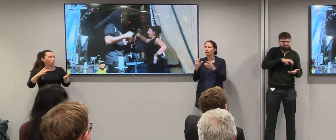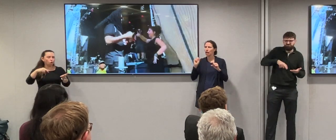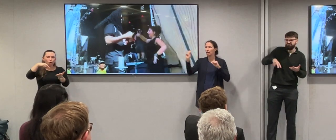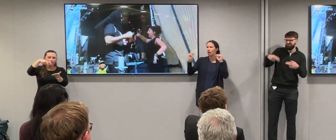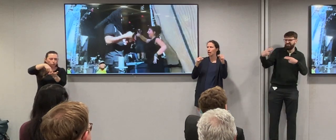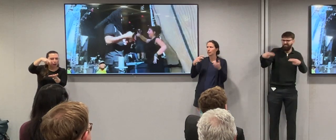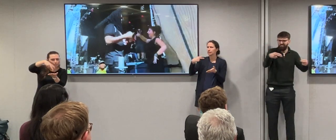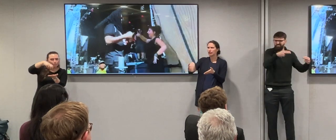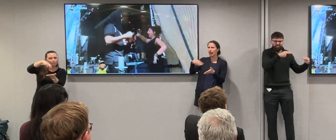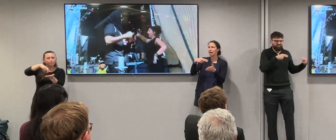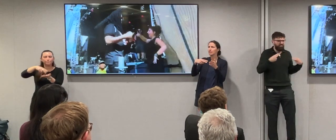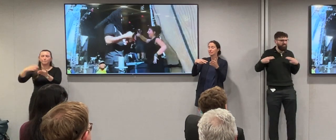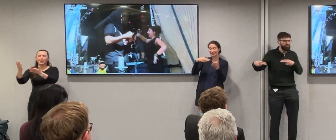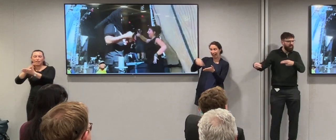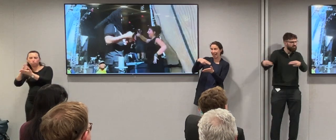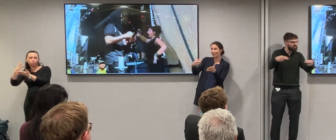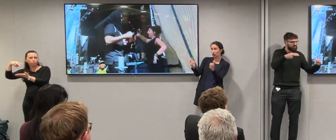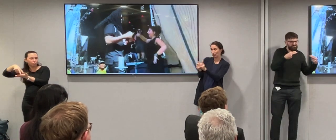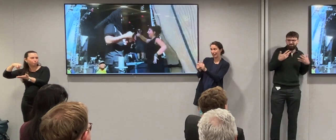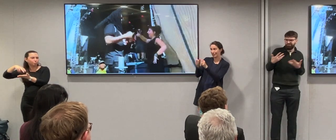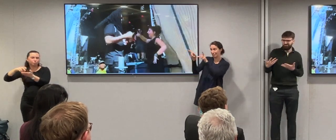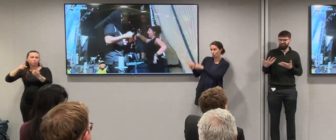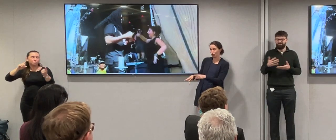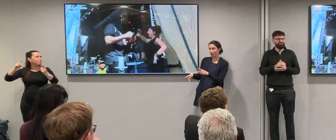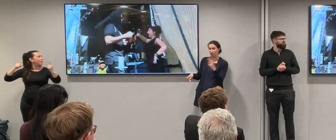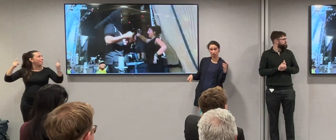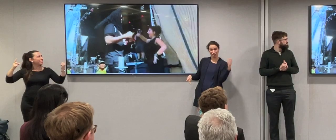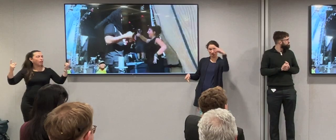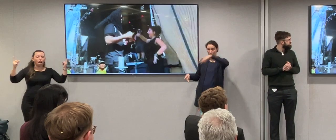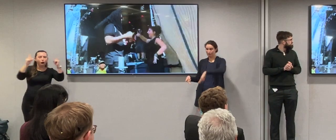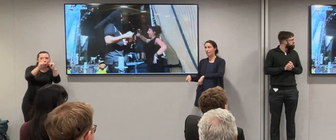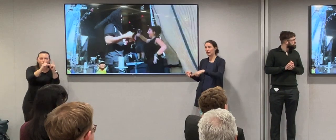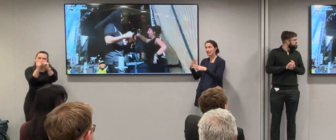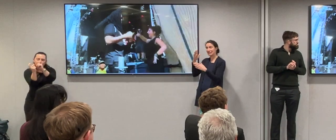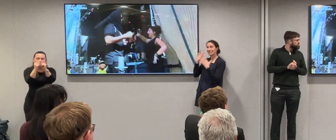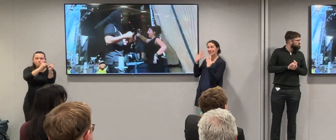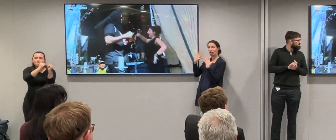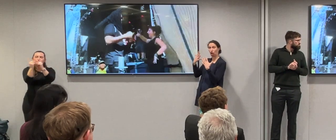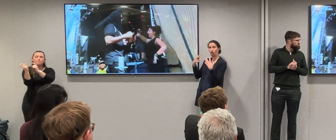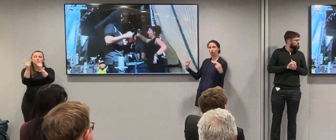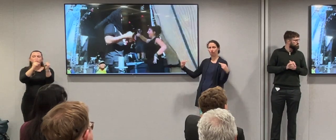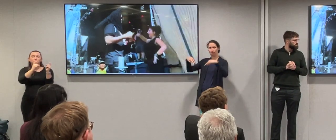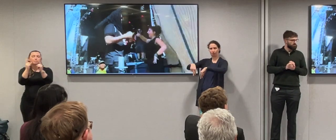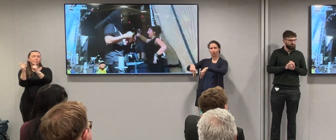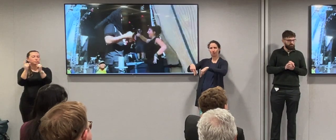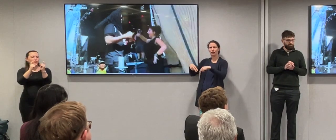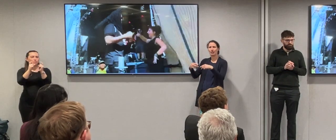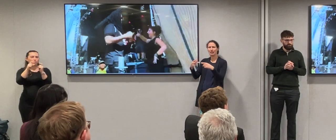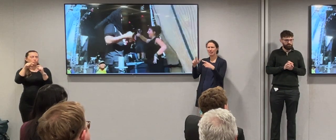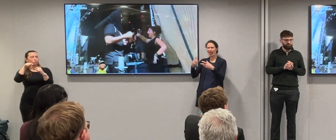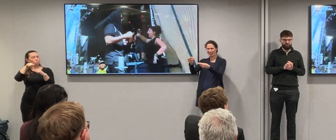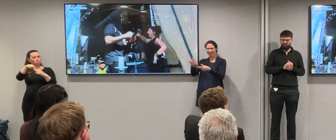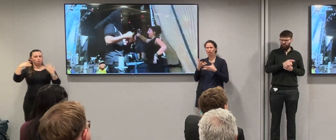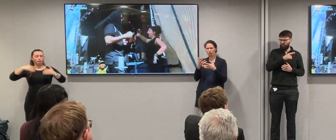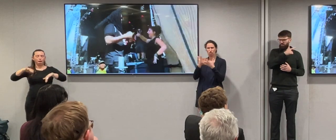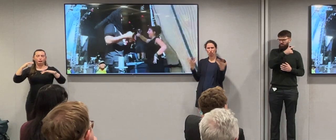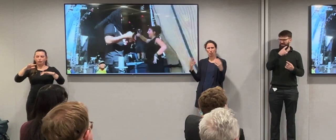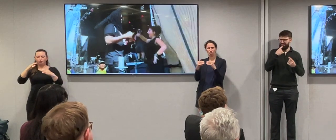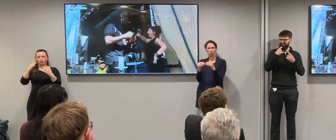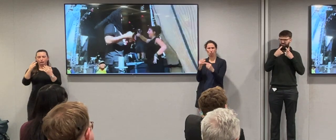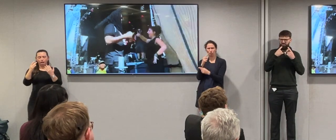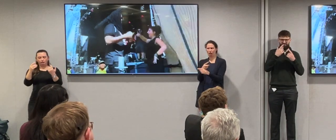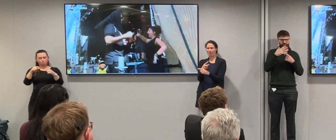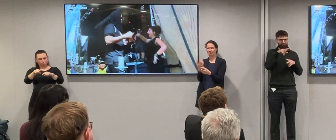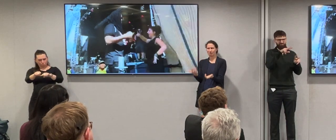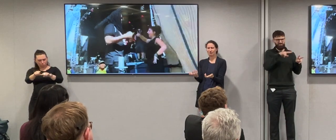to dance with the person. So this is telling me so much more. It's telling me